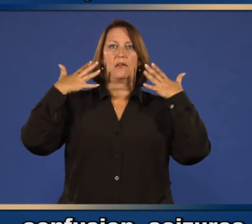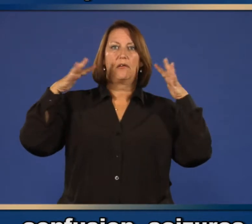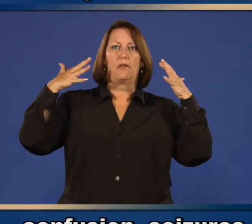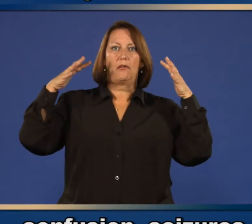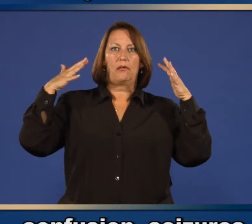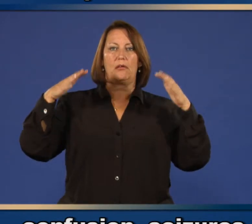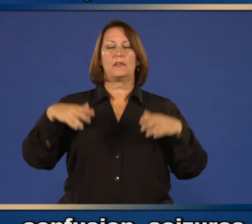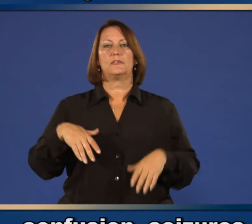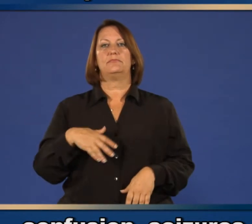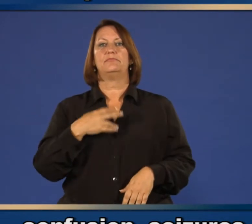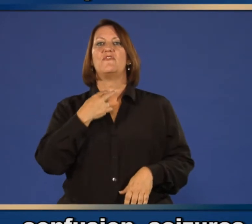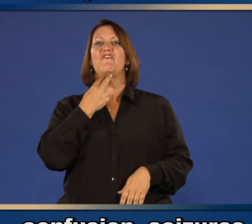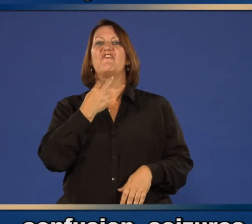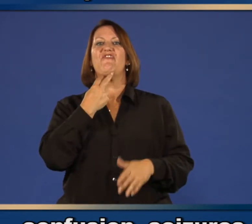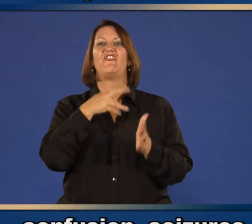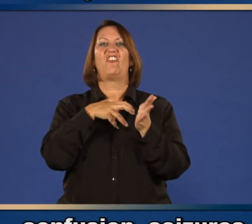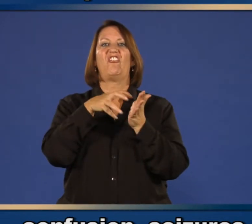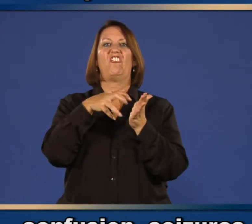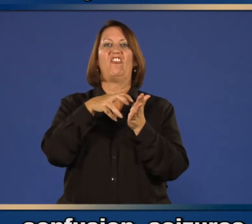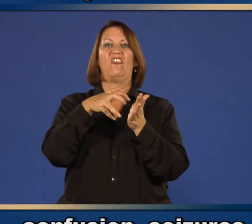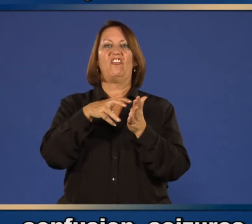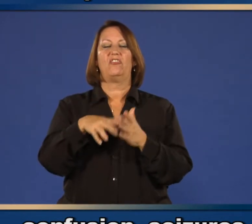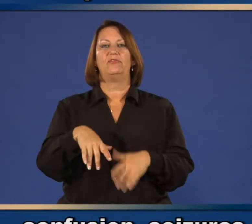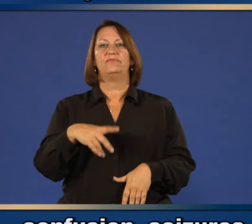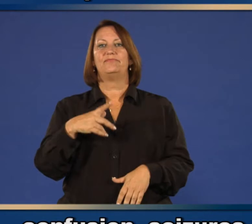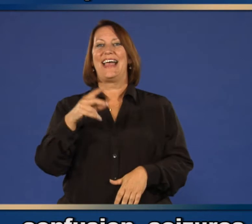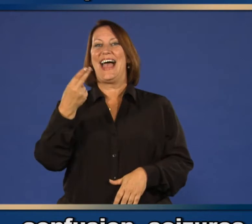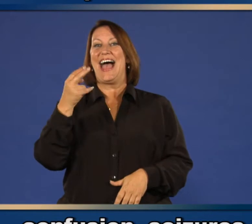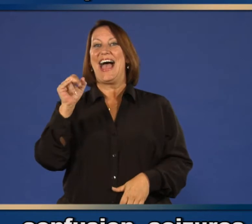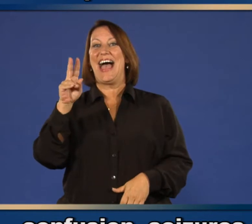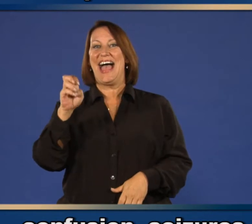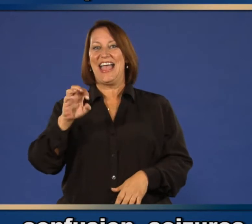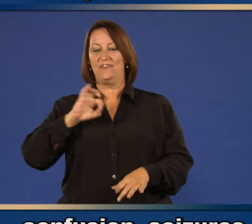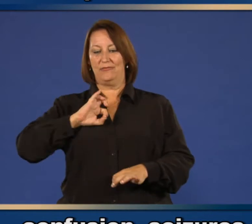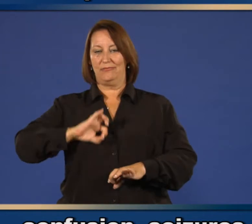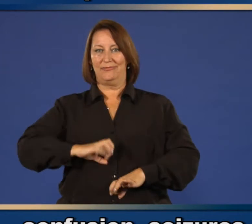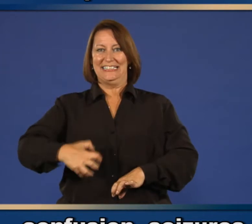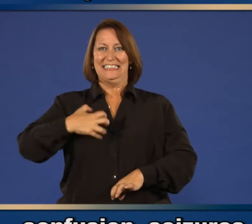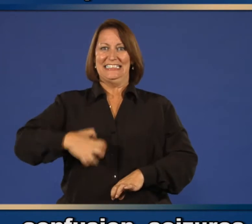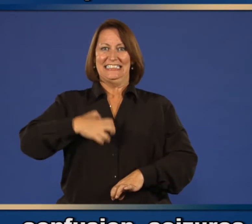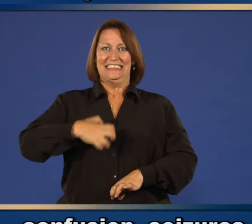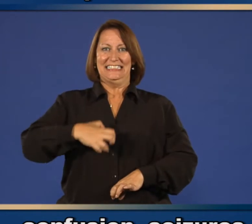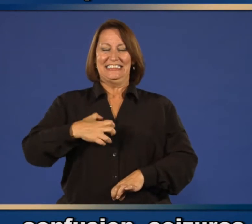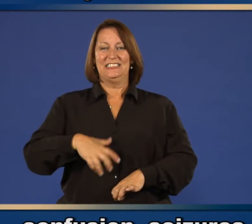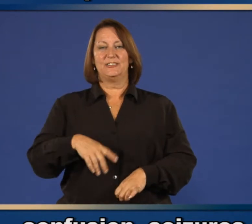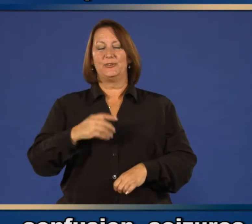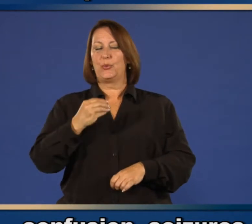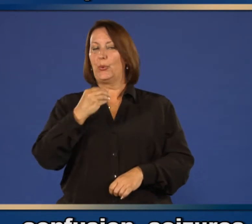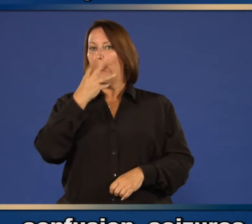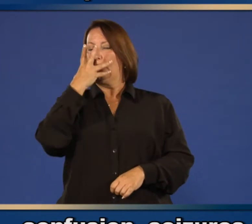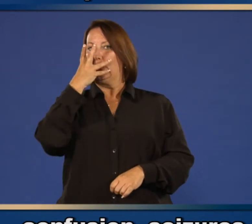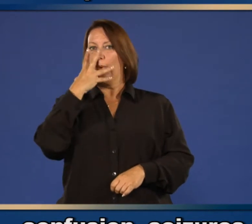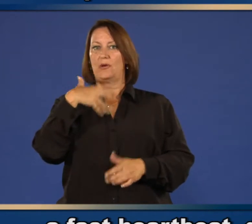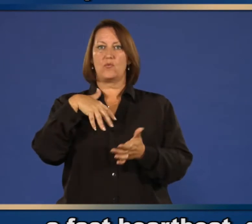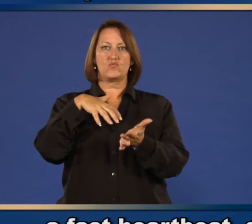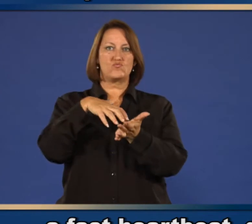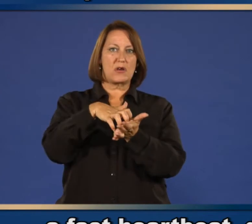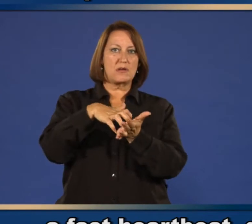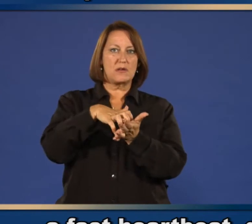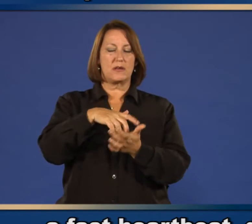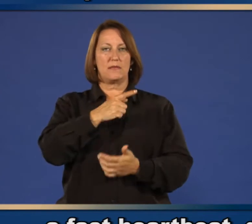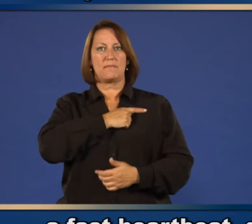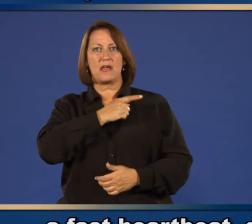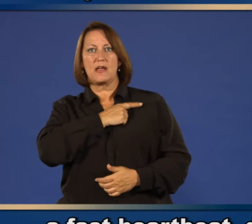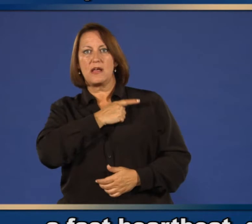wheezing, hoarseness, hives, paleness, weakness, a